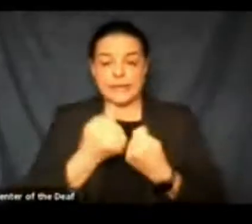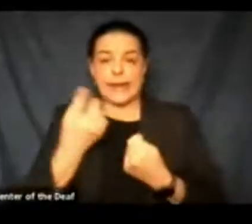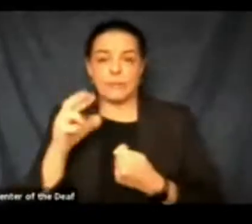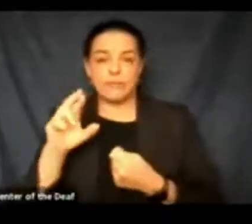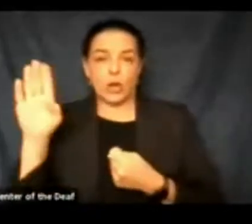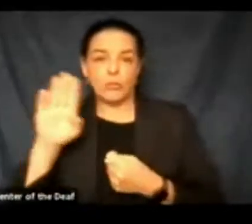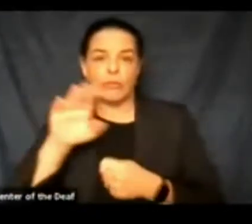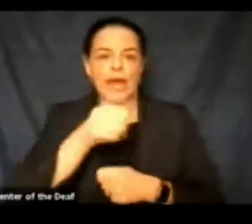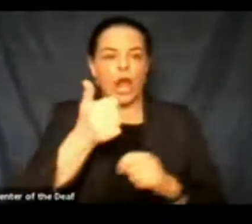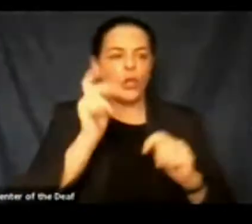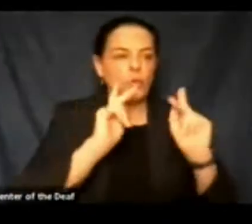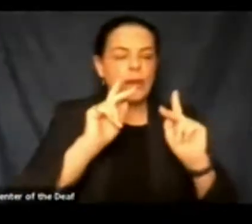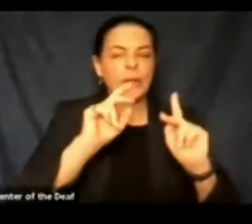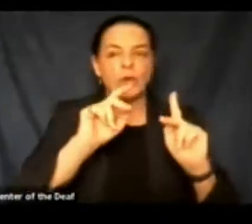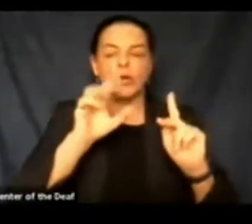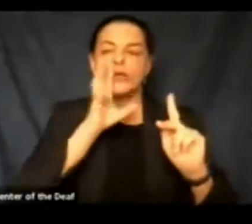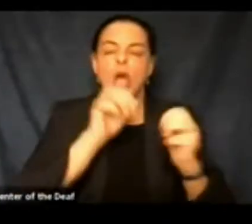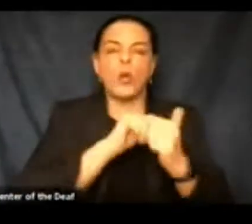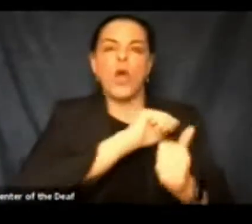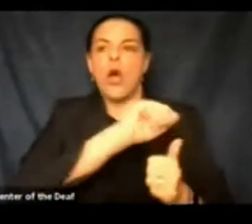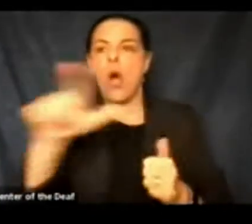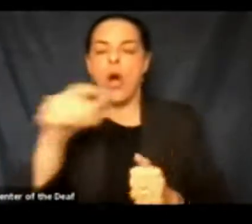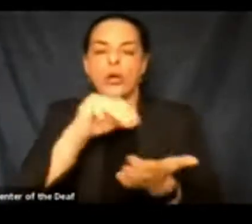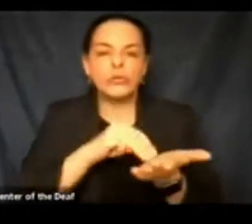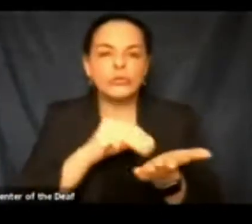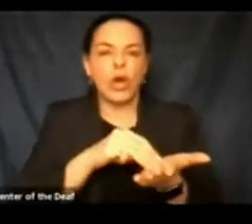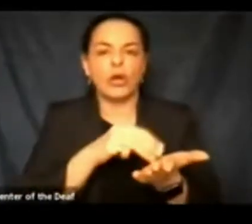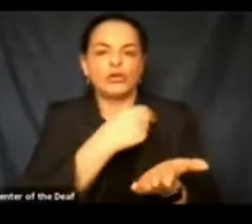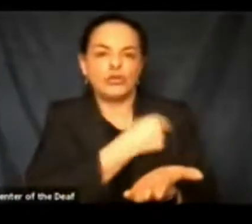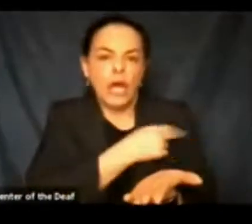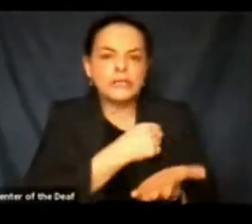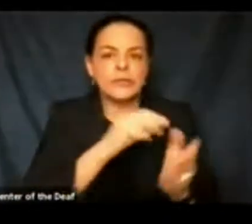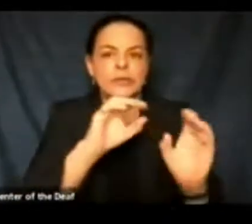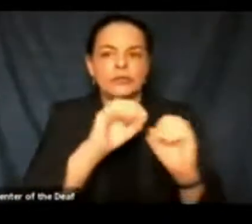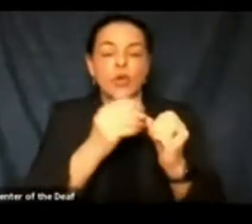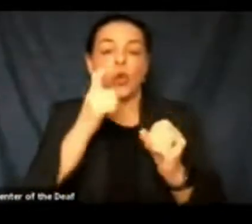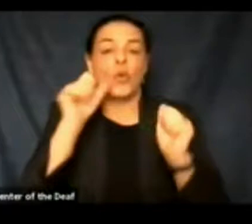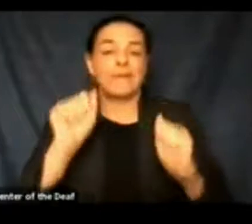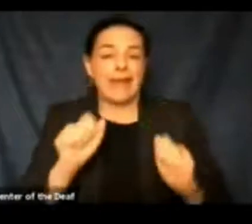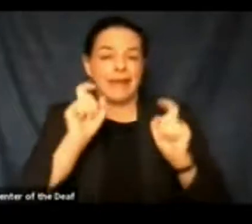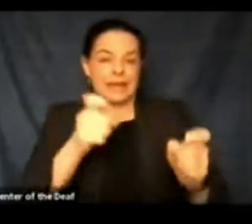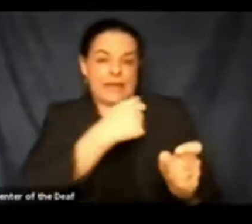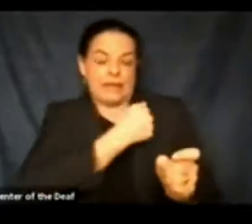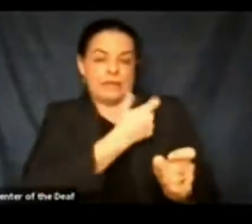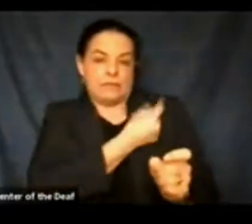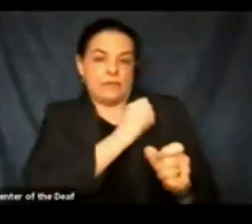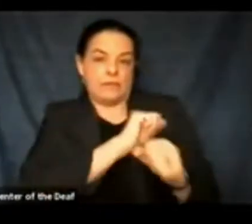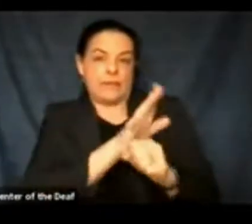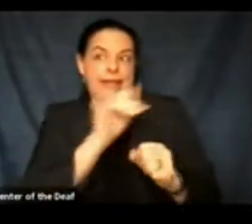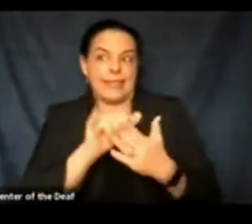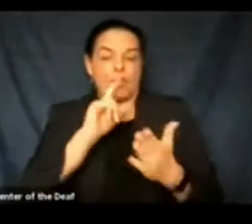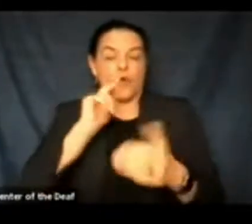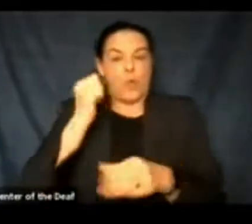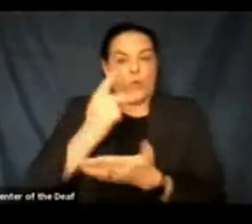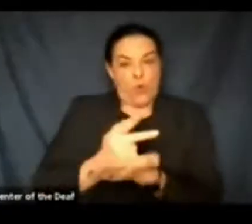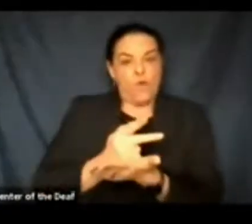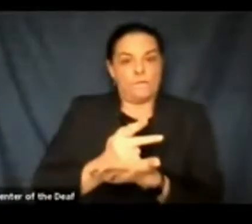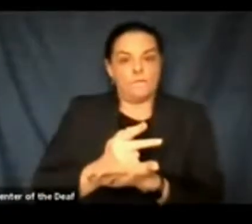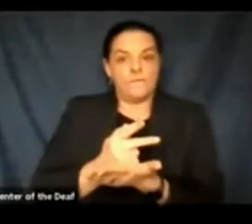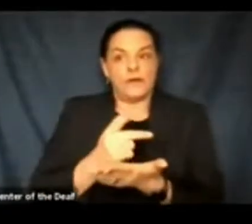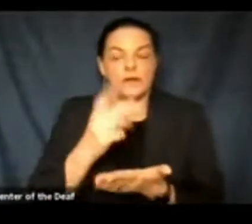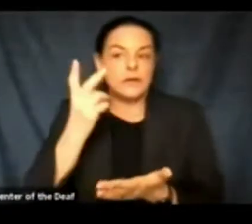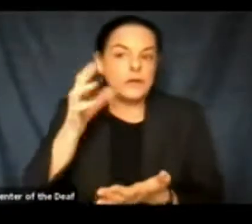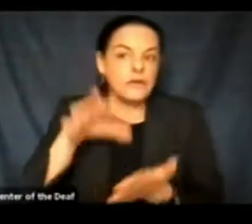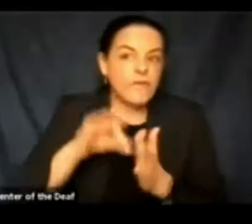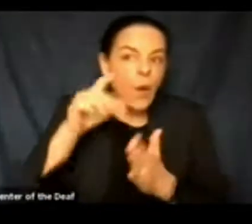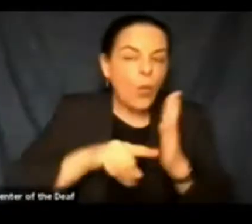team, talk with all of our providers that are able to distribute, that have been approved to distribute vaccine, to get what they're planning to do in